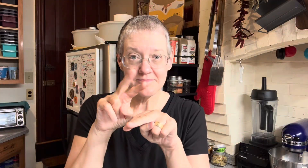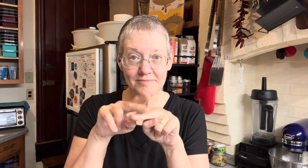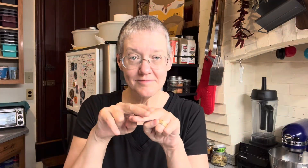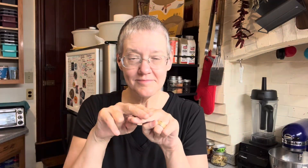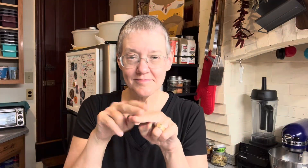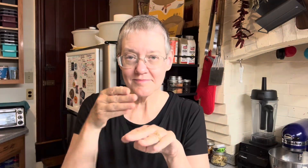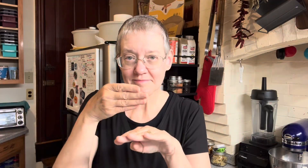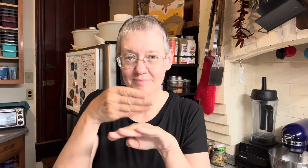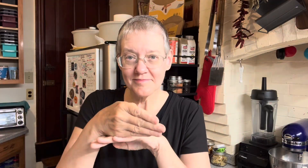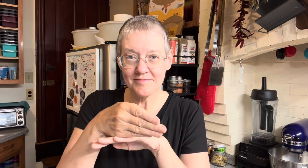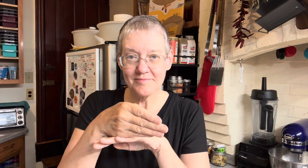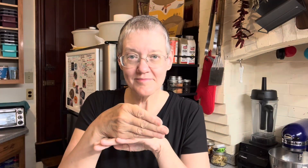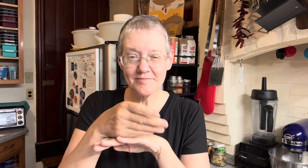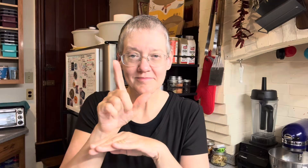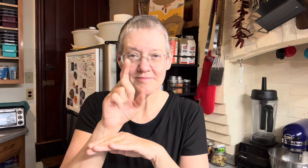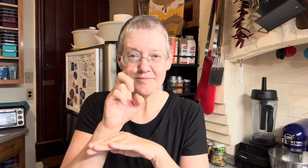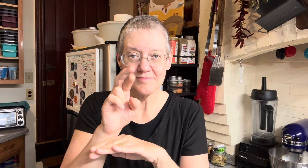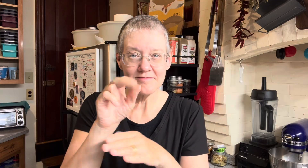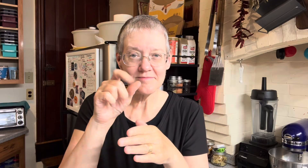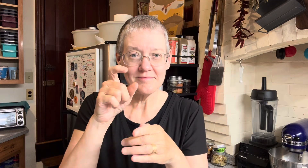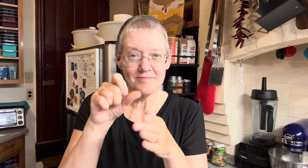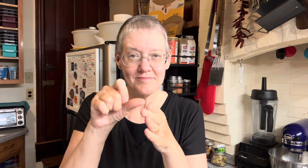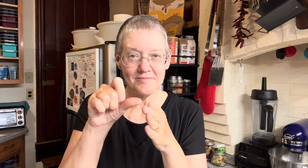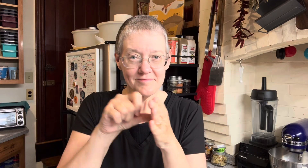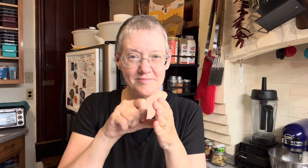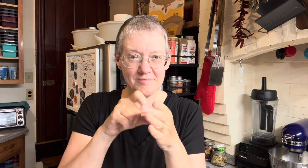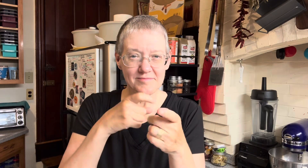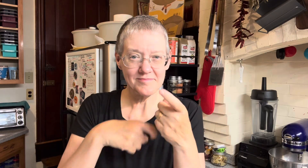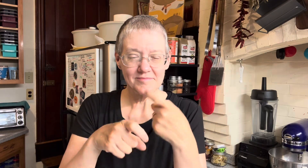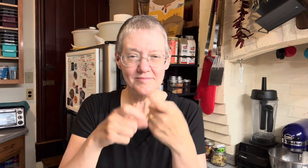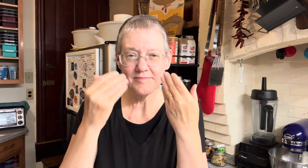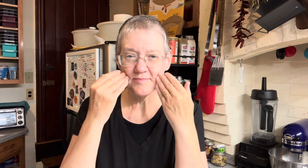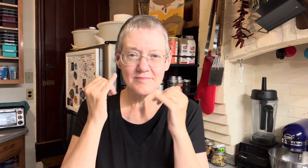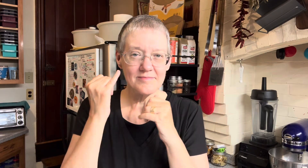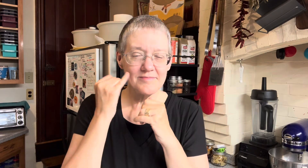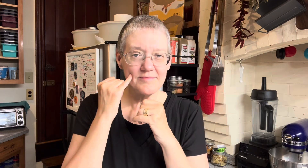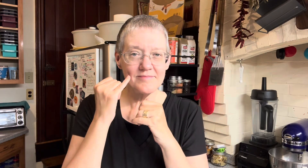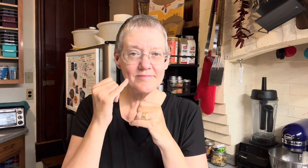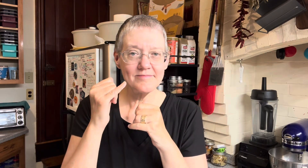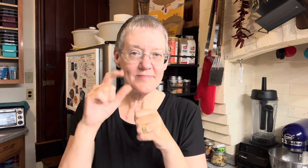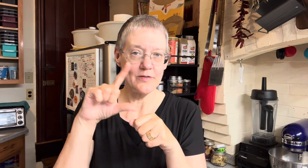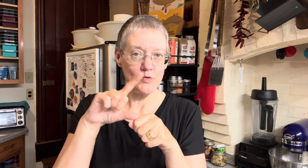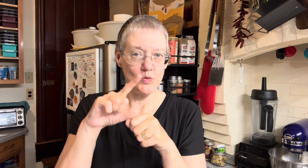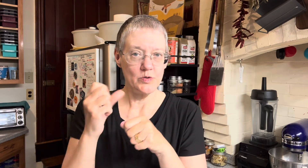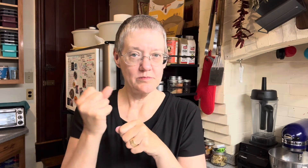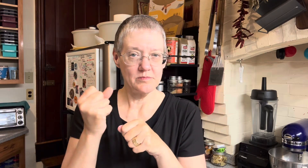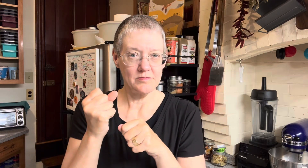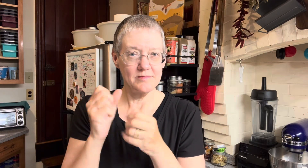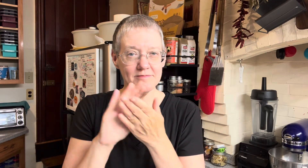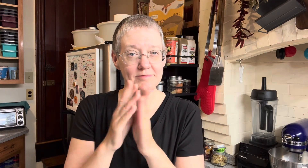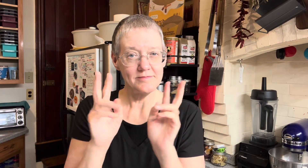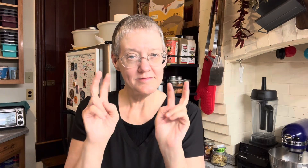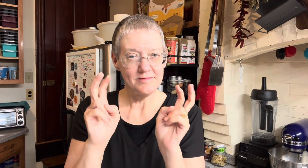I've started buying unsalted butter because after Dale's liver transplant, I don't know if he's going to retain fluid. So I might as well start stocking up